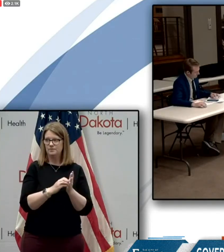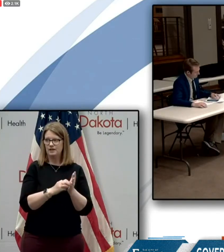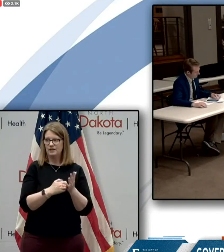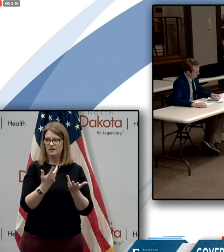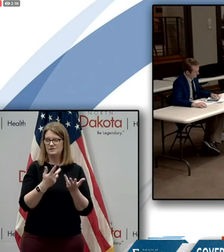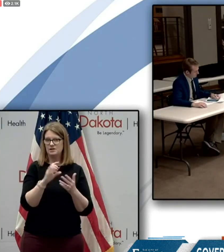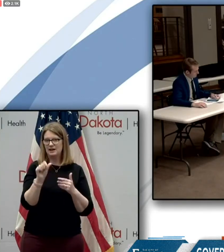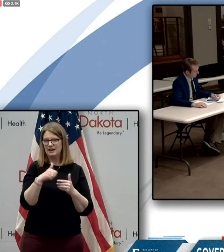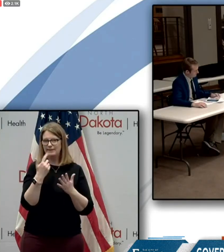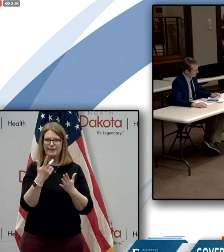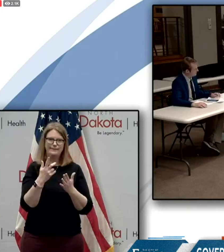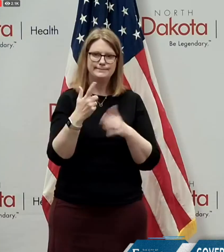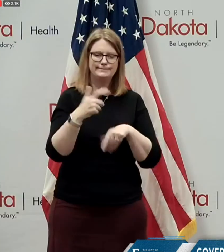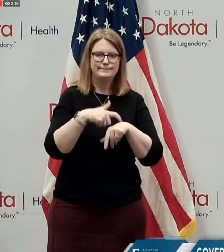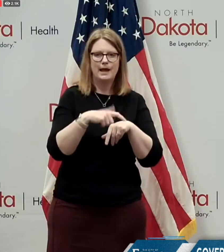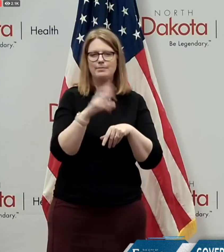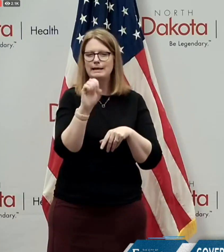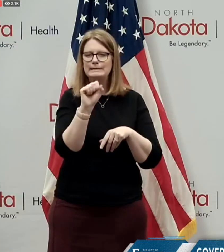to coronavirus?